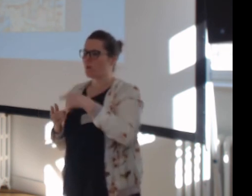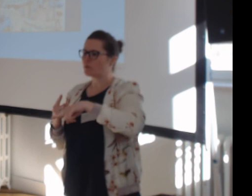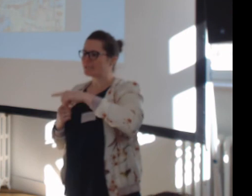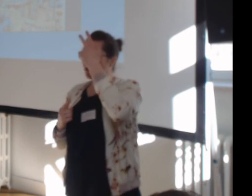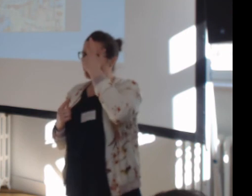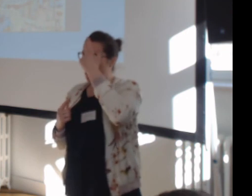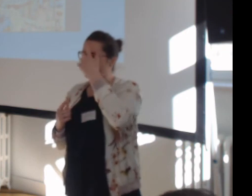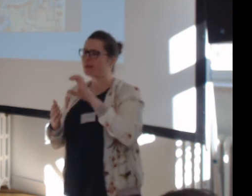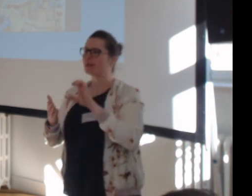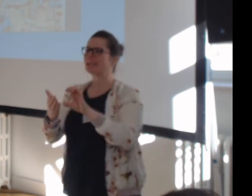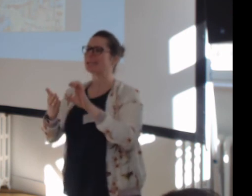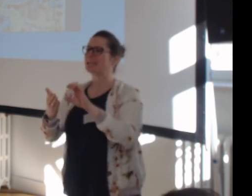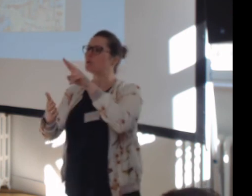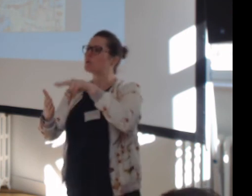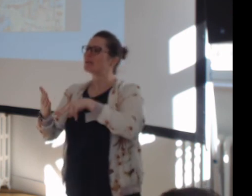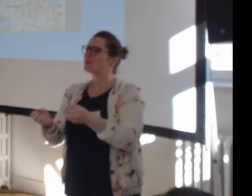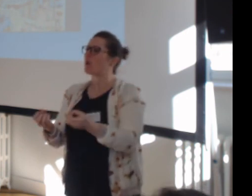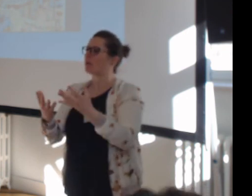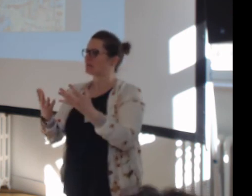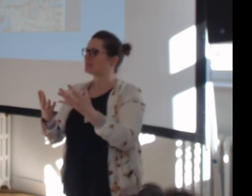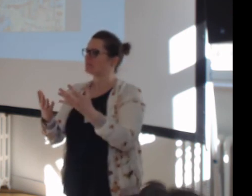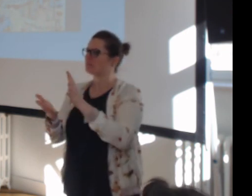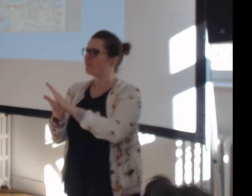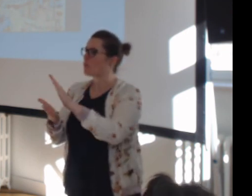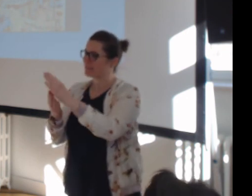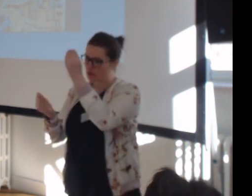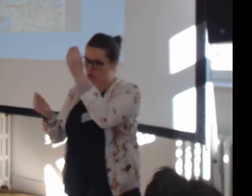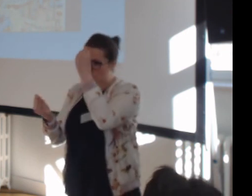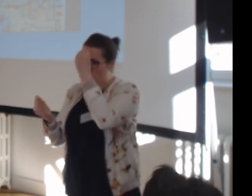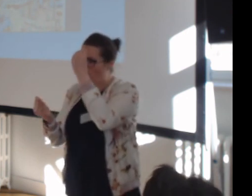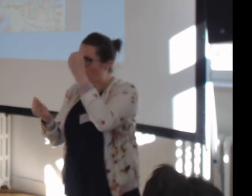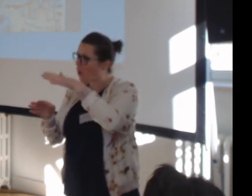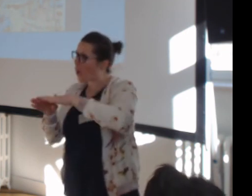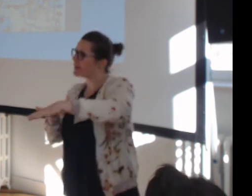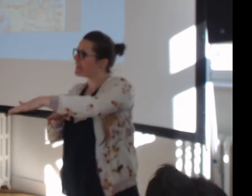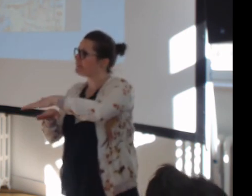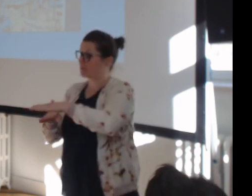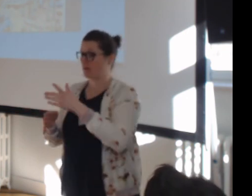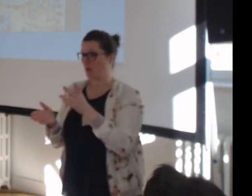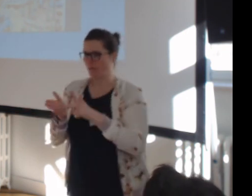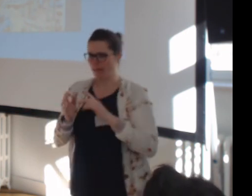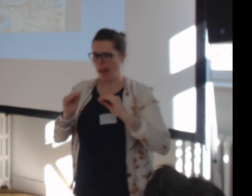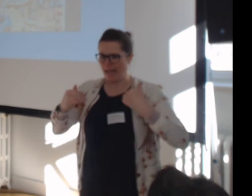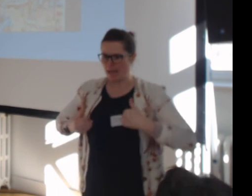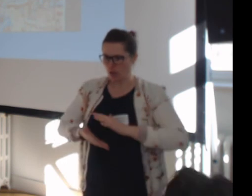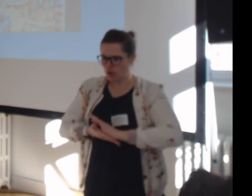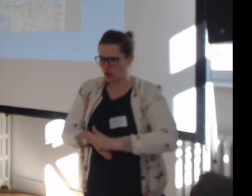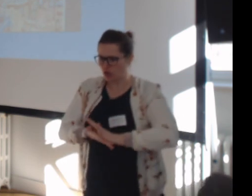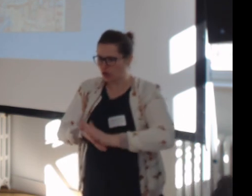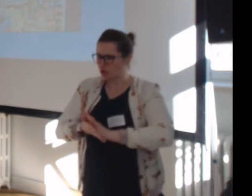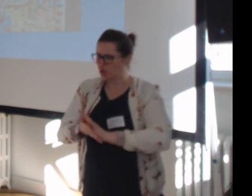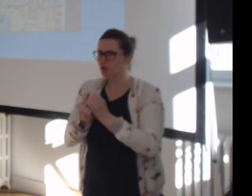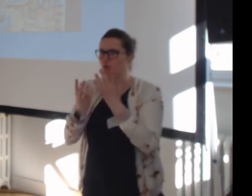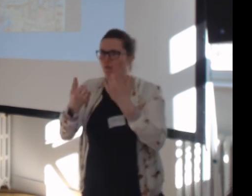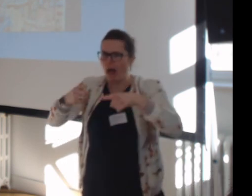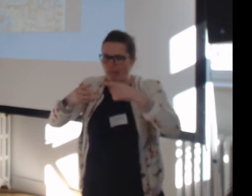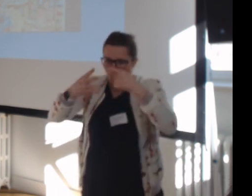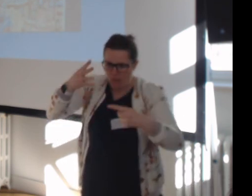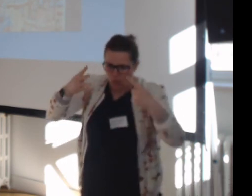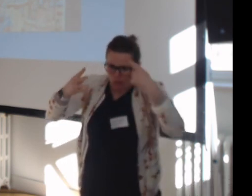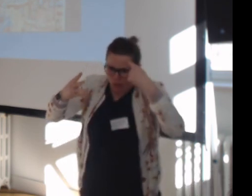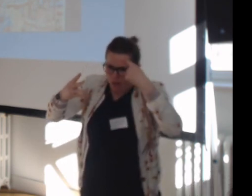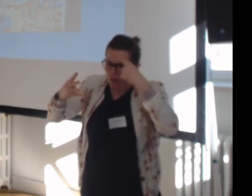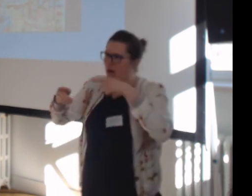these e-reading solutions in a school environment with a busy teacher who has so many other things to think about has